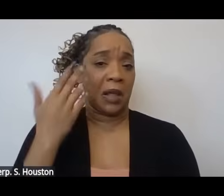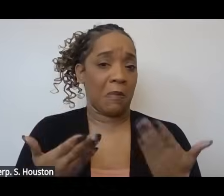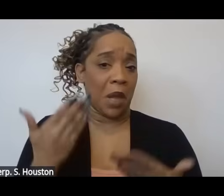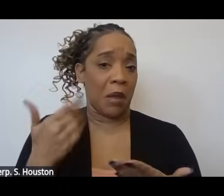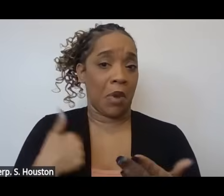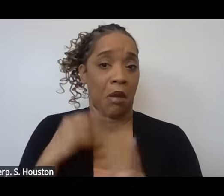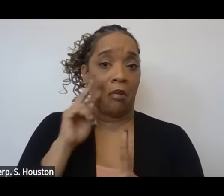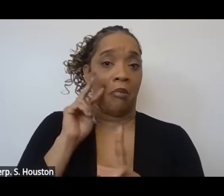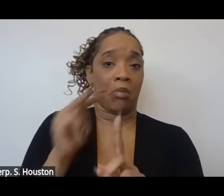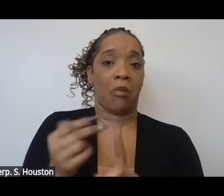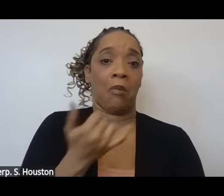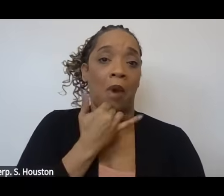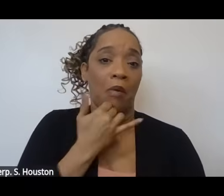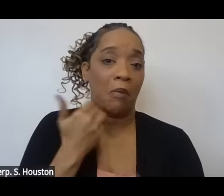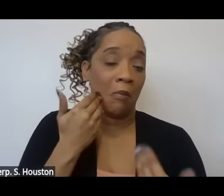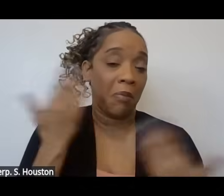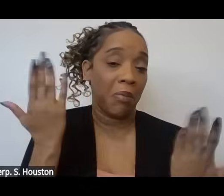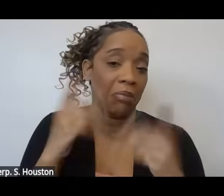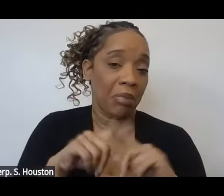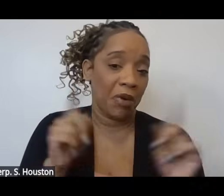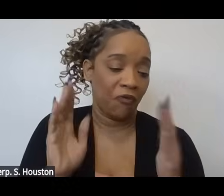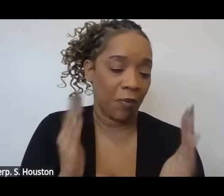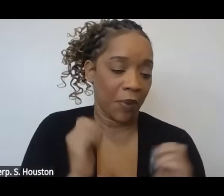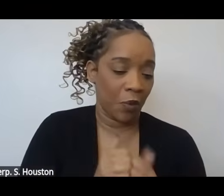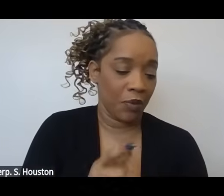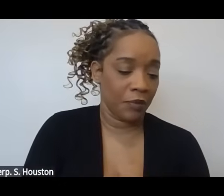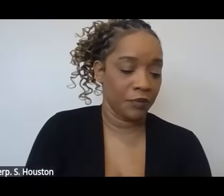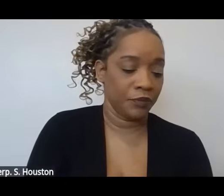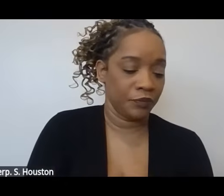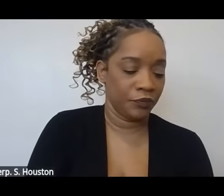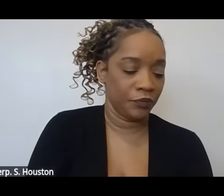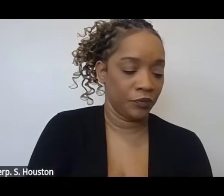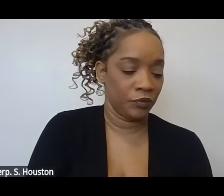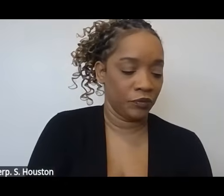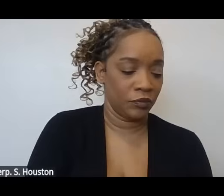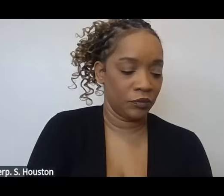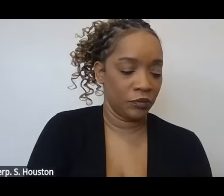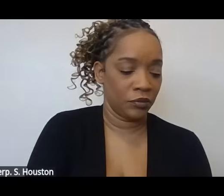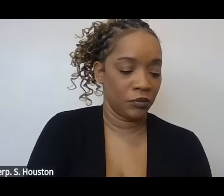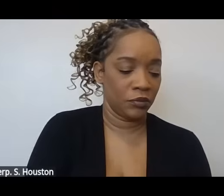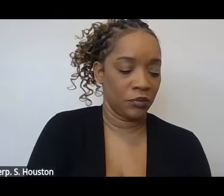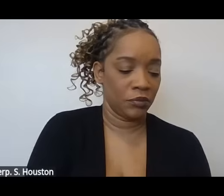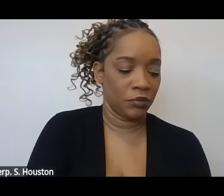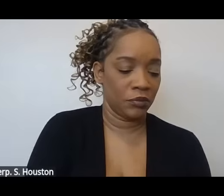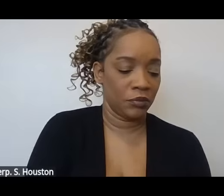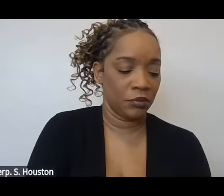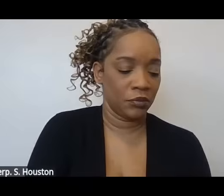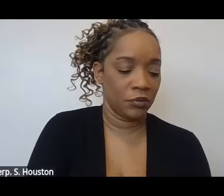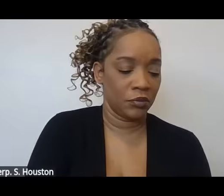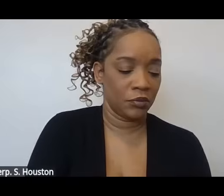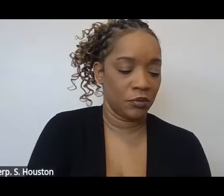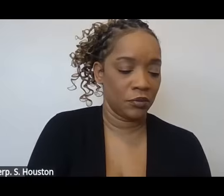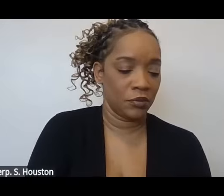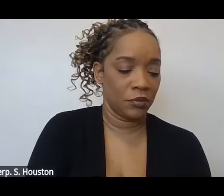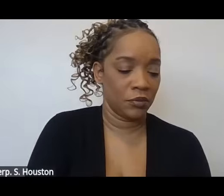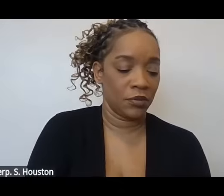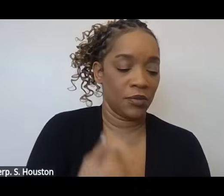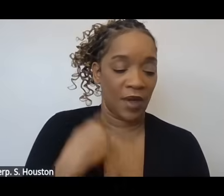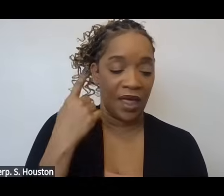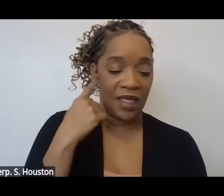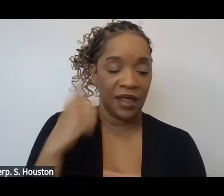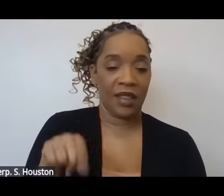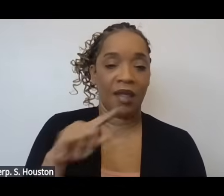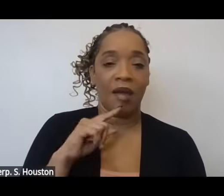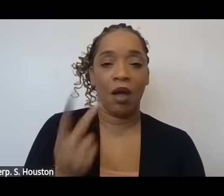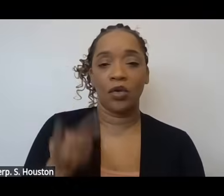differently. I could, I think they are two separate things. What the procedure, I think